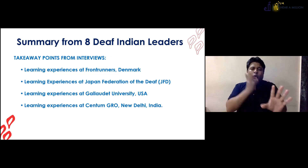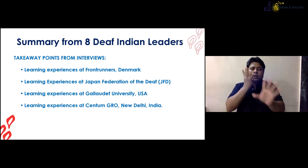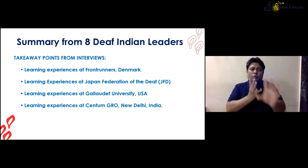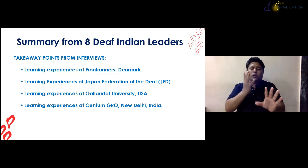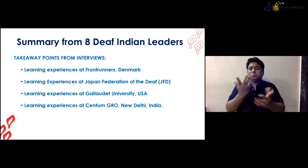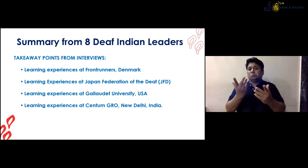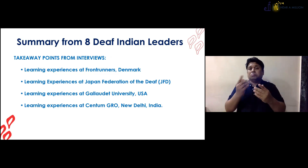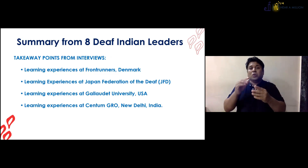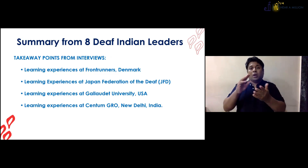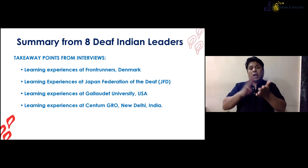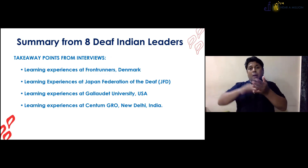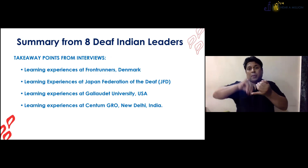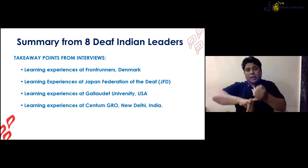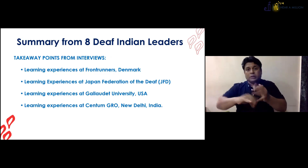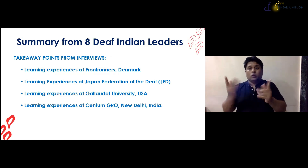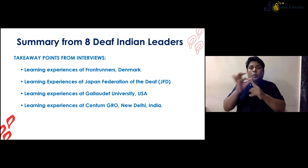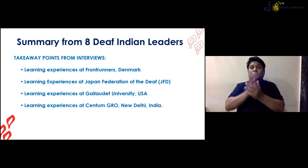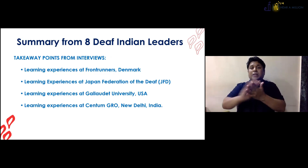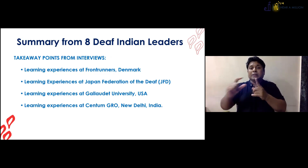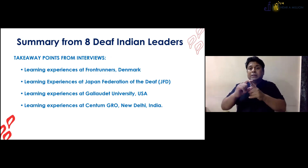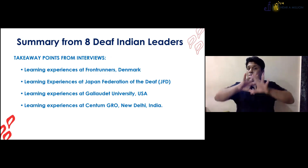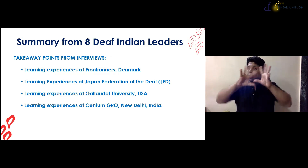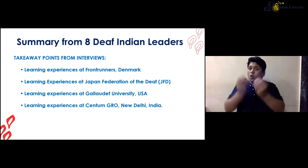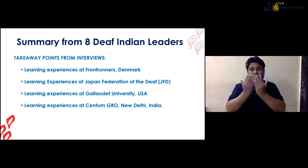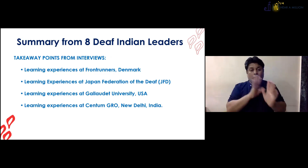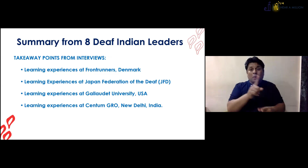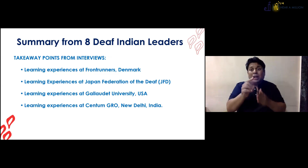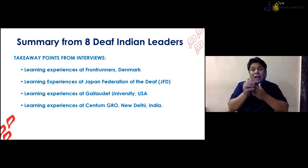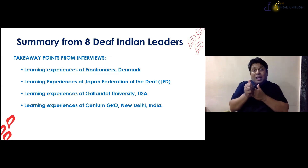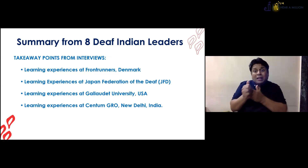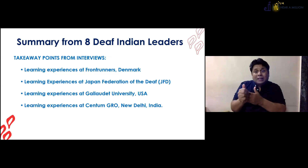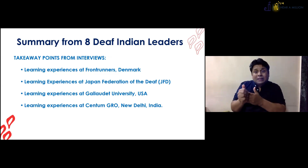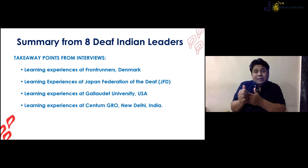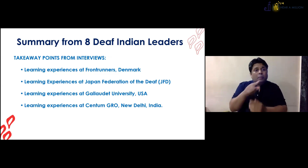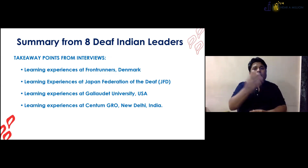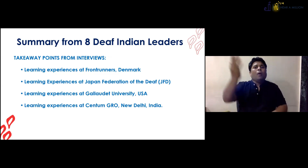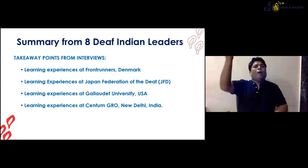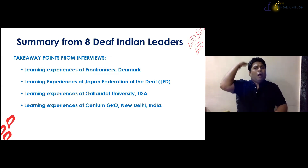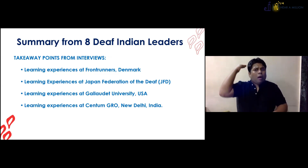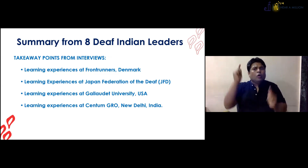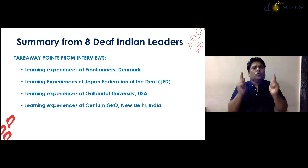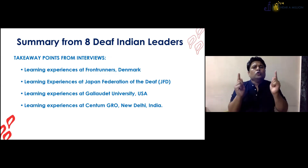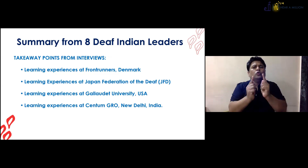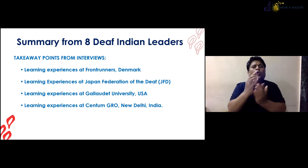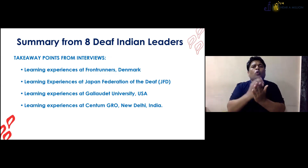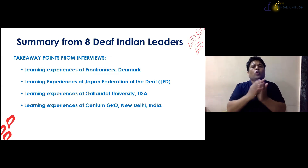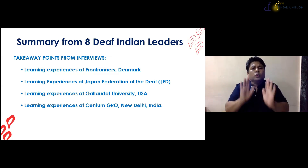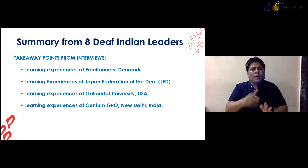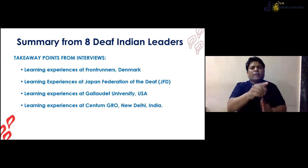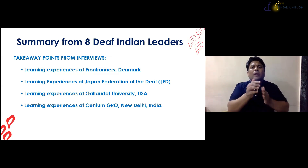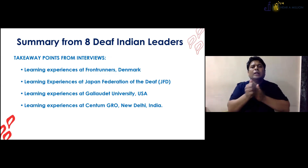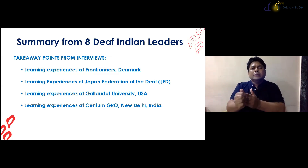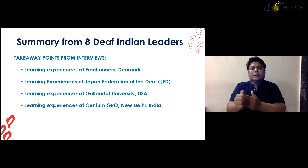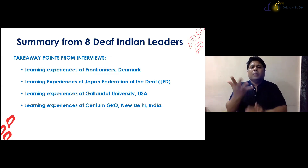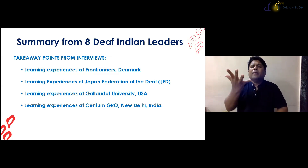famous university. People go there to study 4 years, 5 years, MS, PhD, all these things, and the leadership program there.